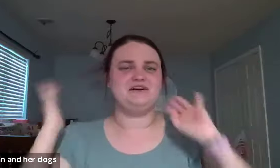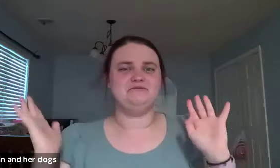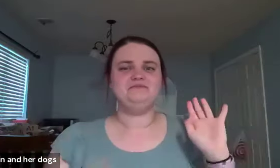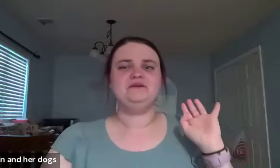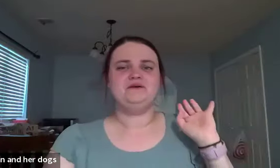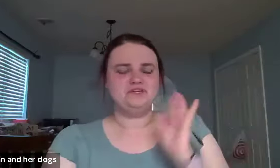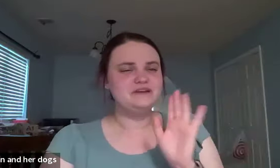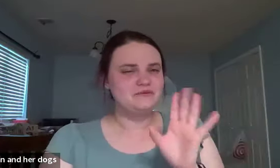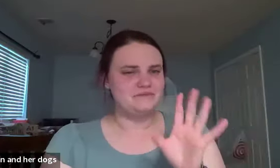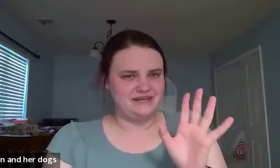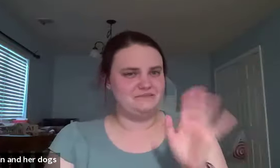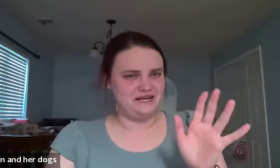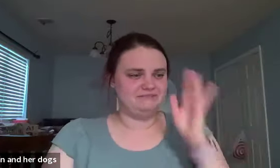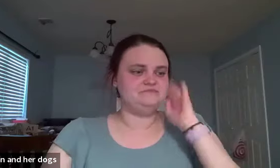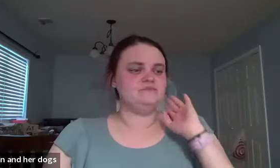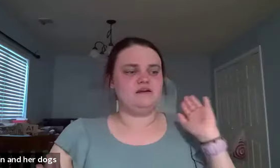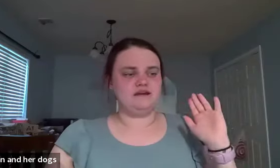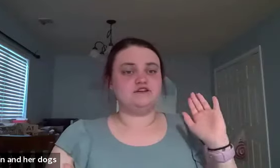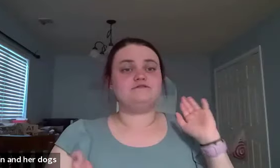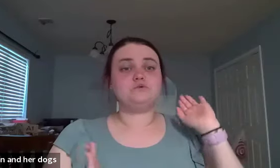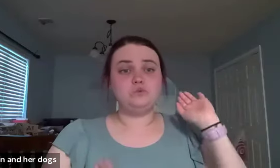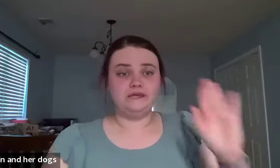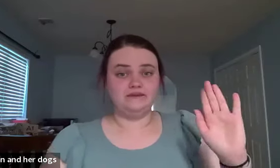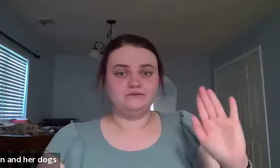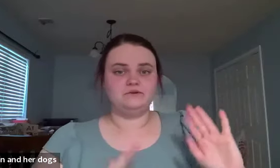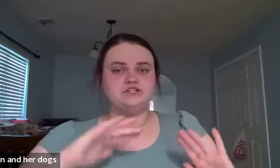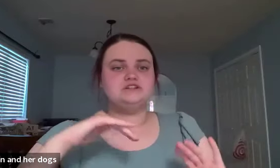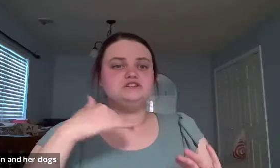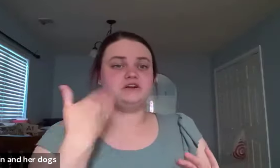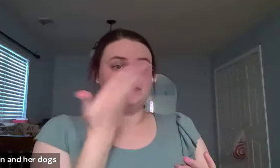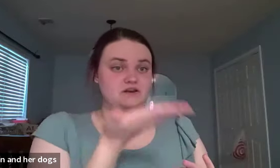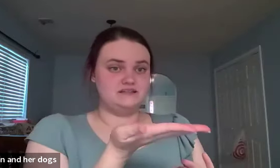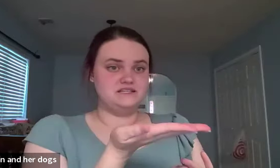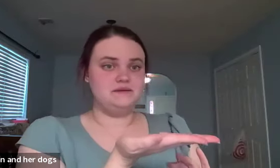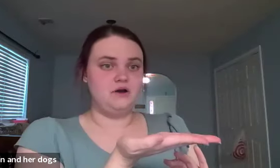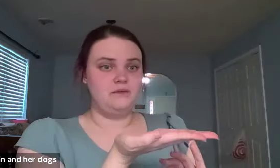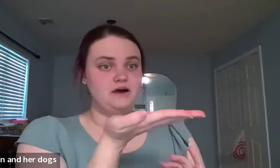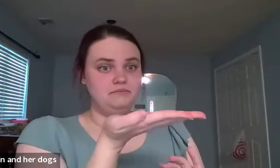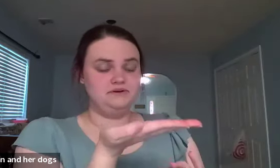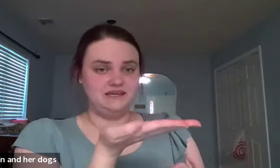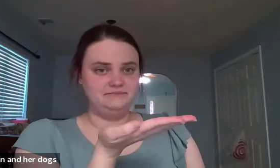So, but you'll get what I mean in a minute. All right. So for week, what you're going to do is you're going to have your non-dominant palm up